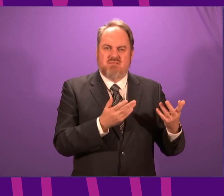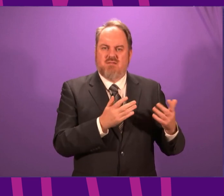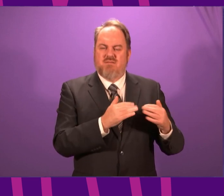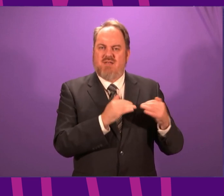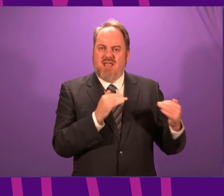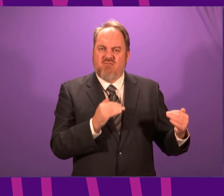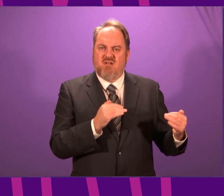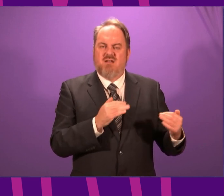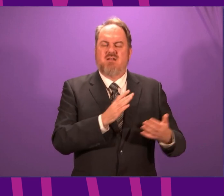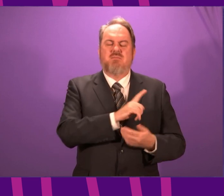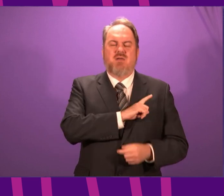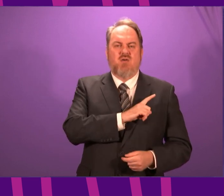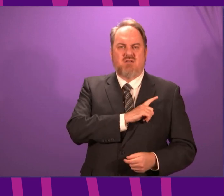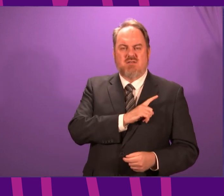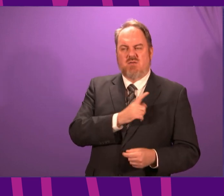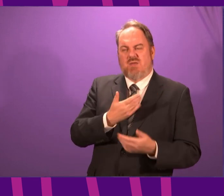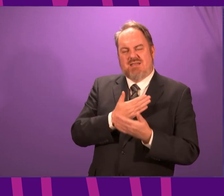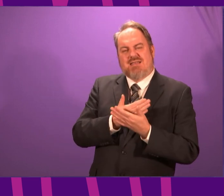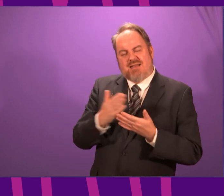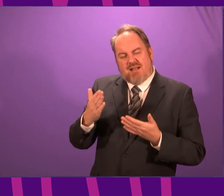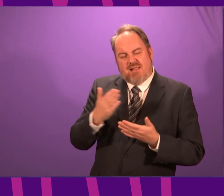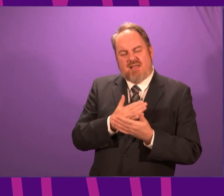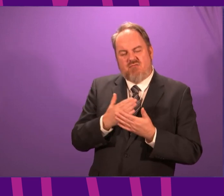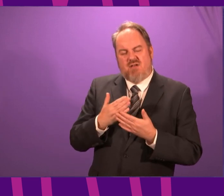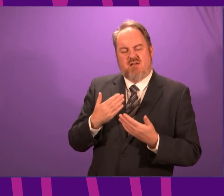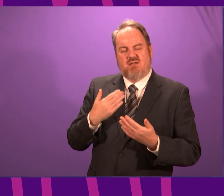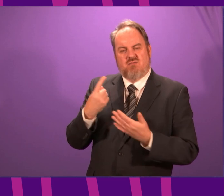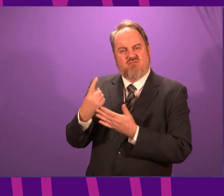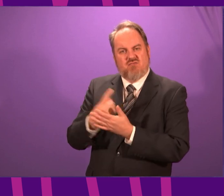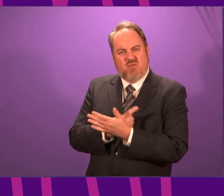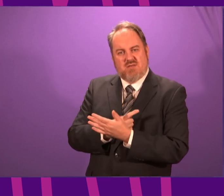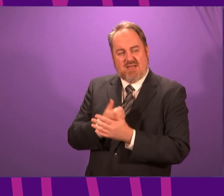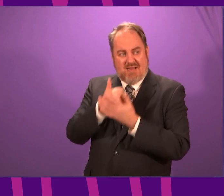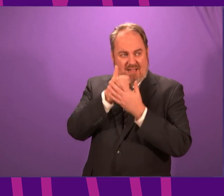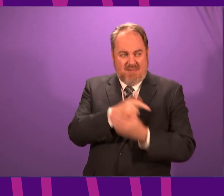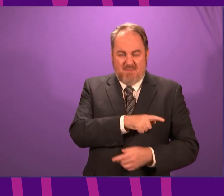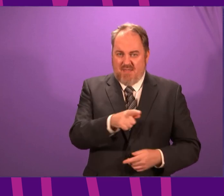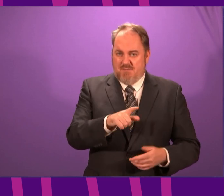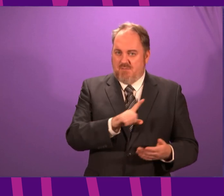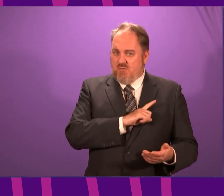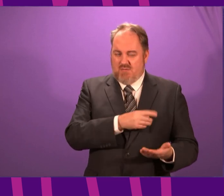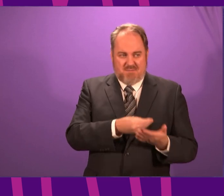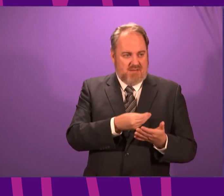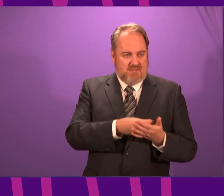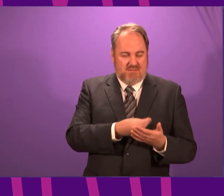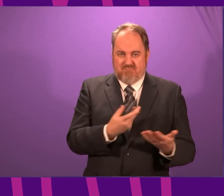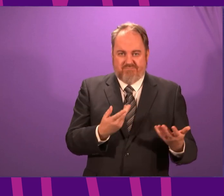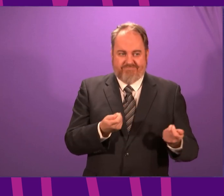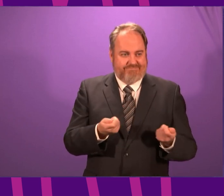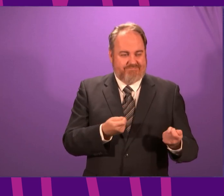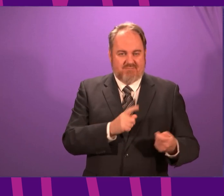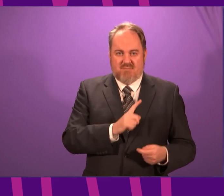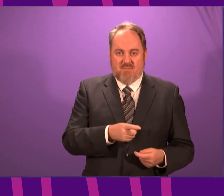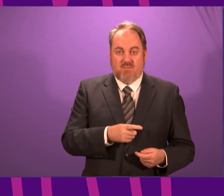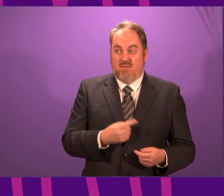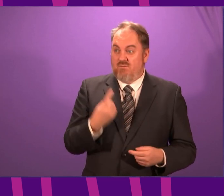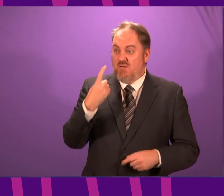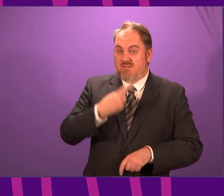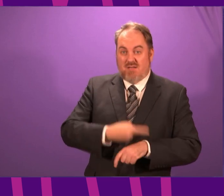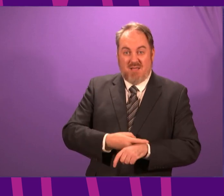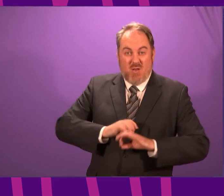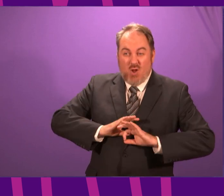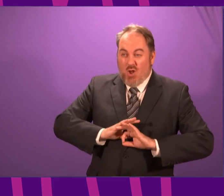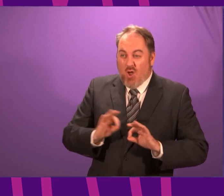those regulations clear, concise and explainable. And we have to help them financially. For the first time ever, there will be no fun fairs